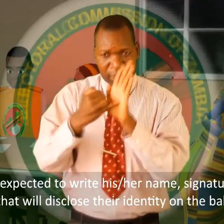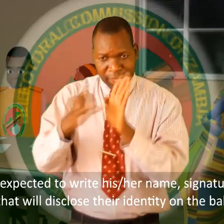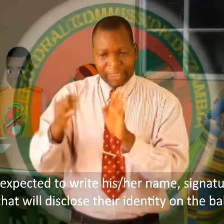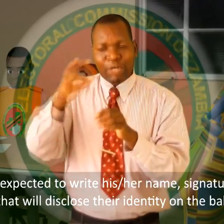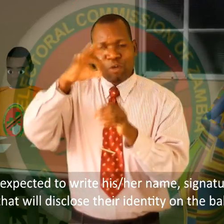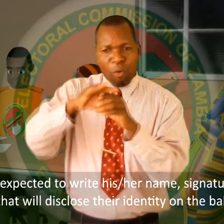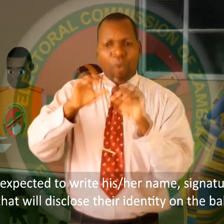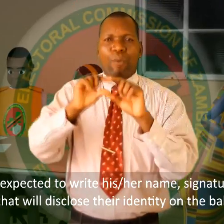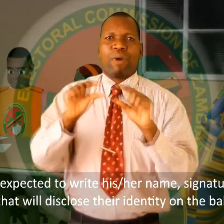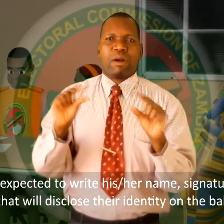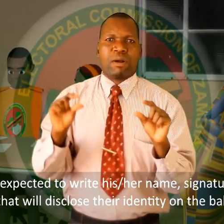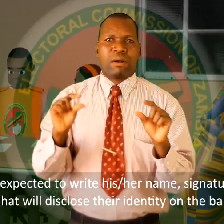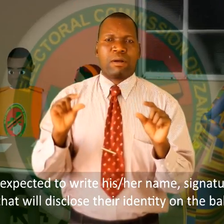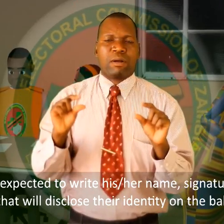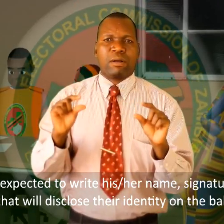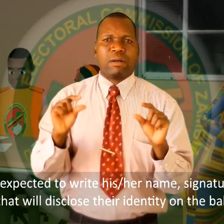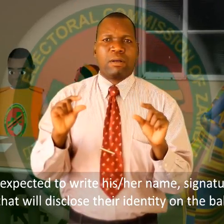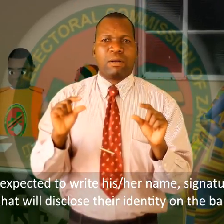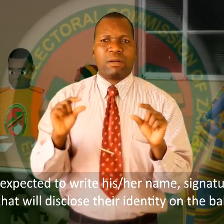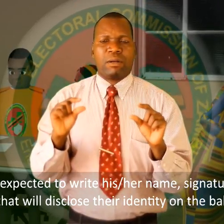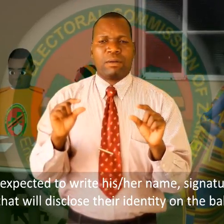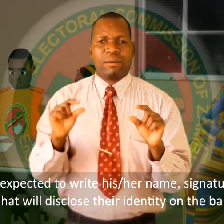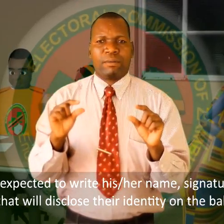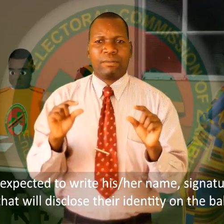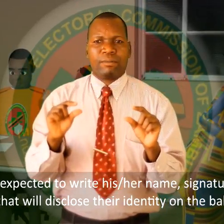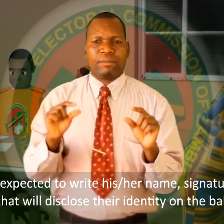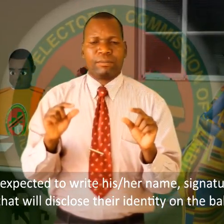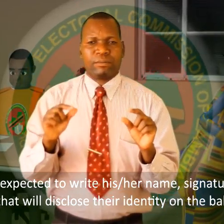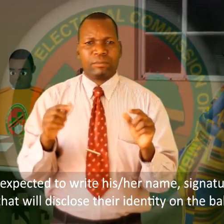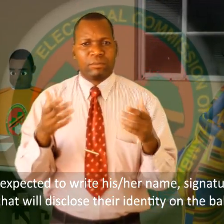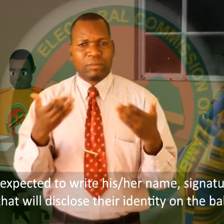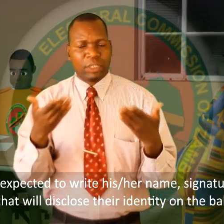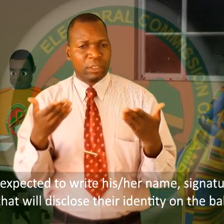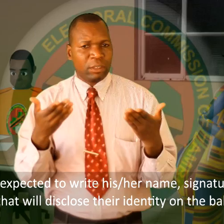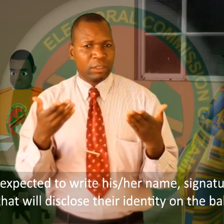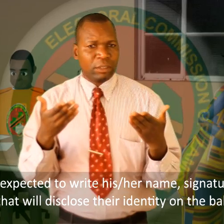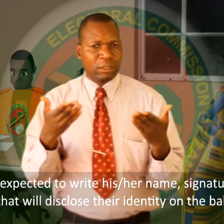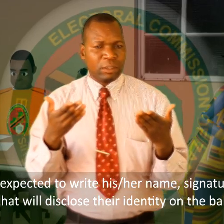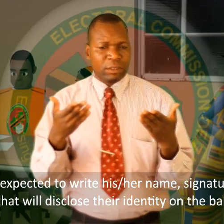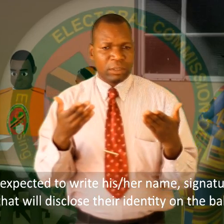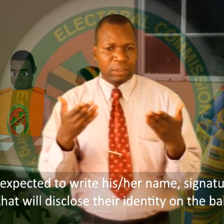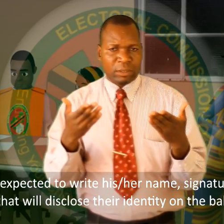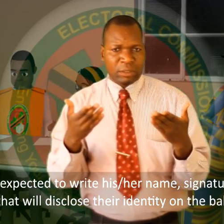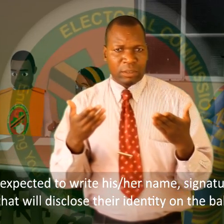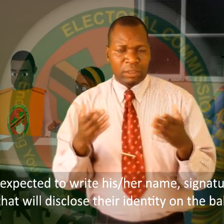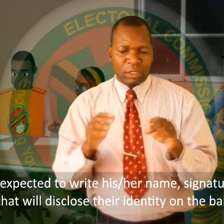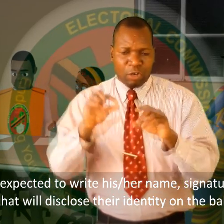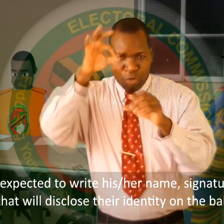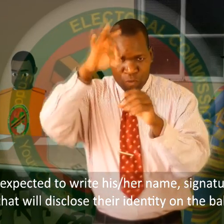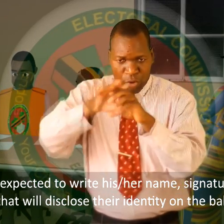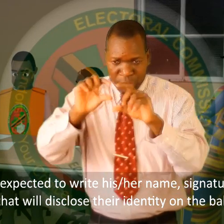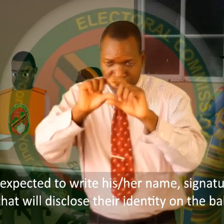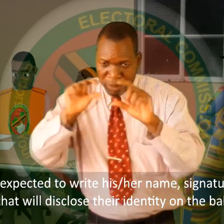No one is expected to write his or her name, signature, or anything that would disclose their identity on the ballot